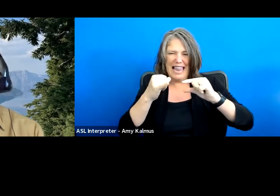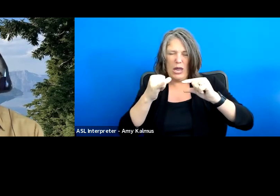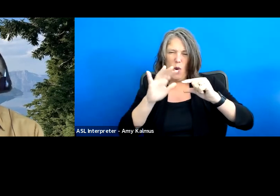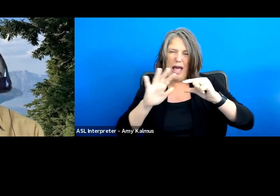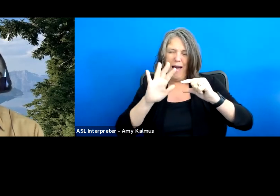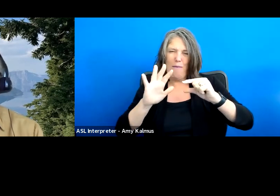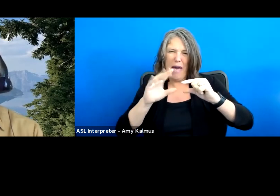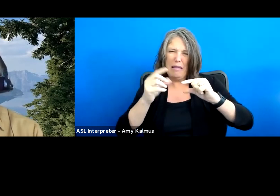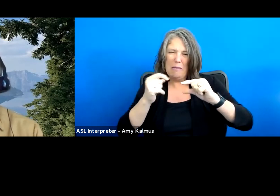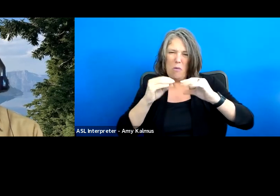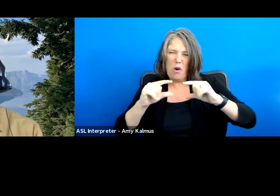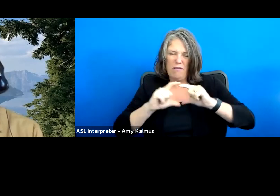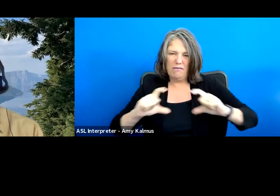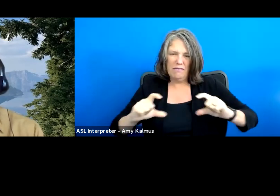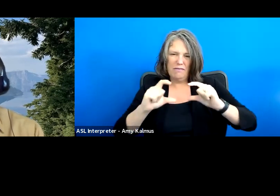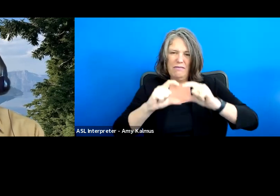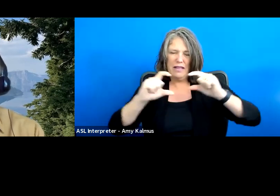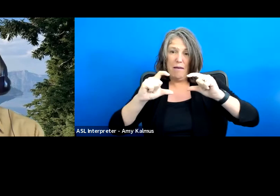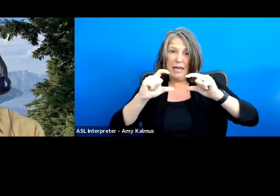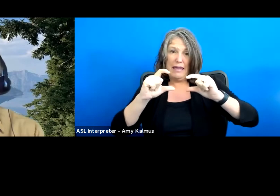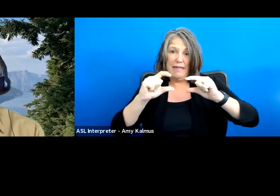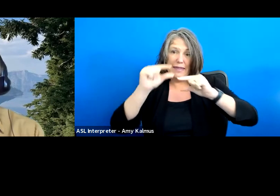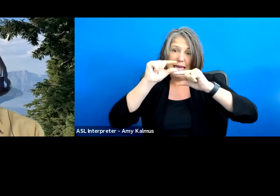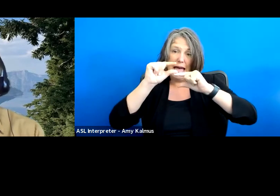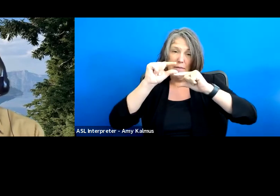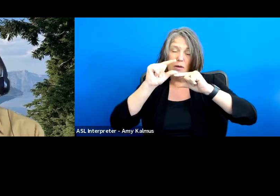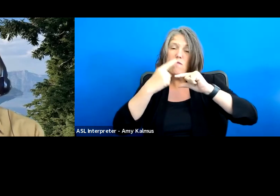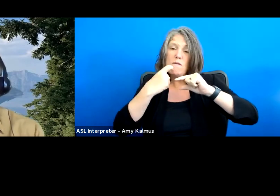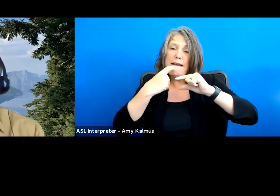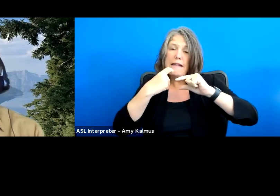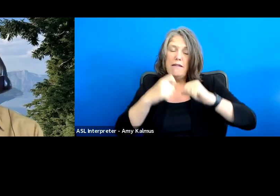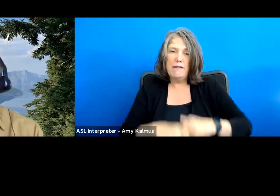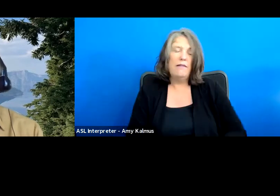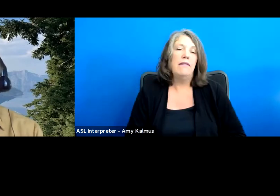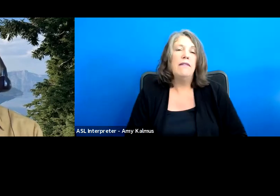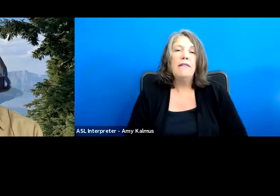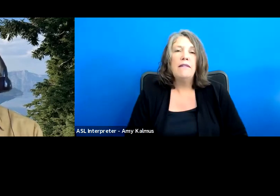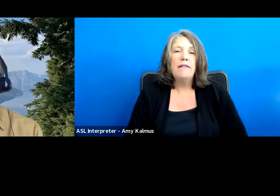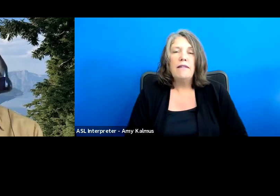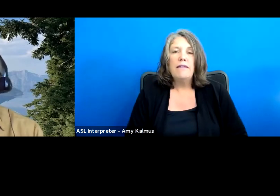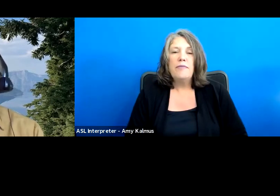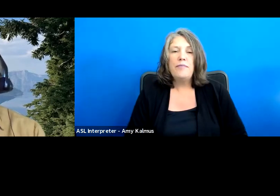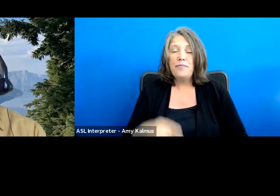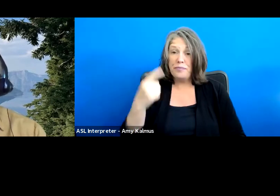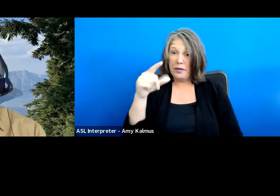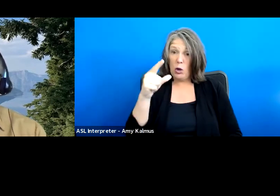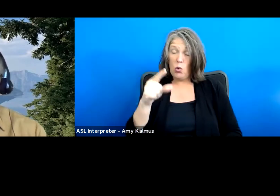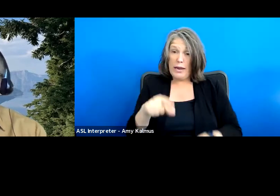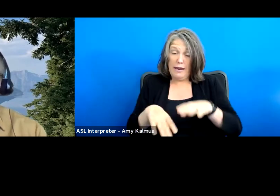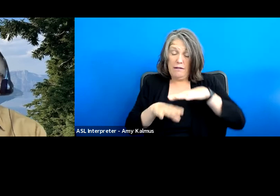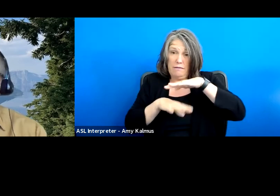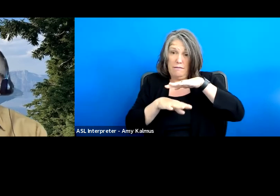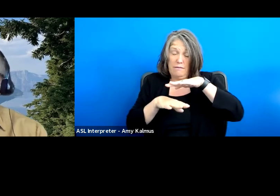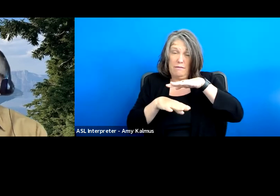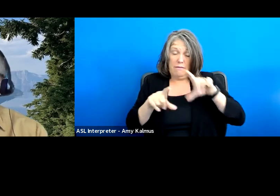a bit further up. And at the tip top of the triangle is the color red. Now, the green layer at the base of the